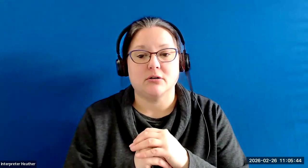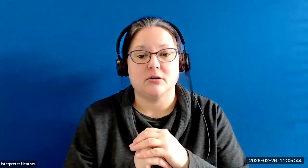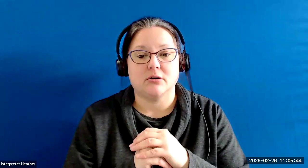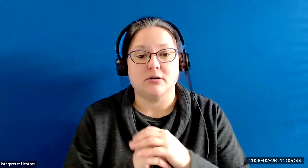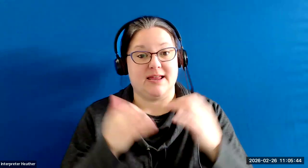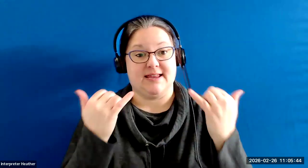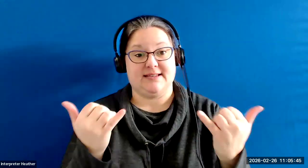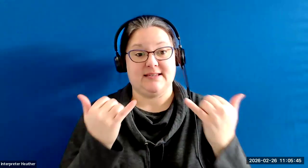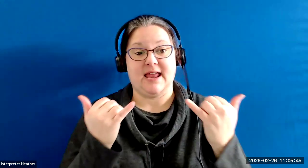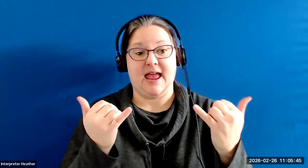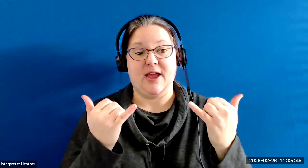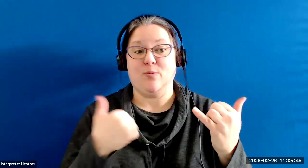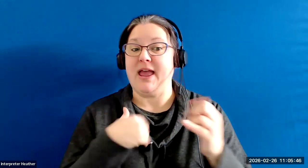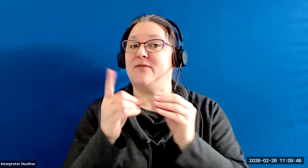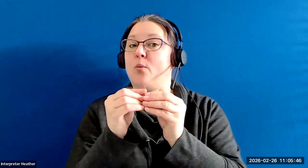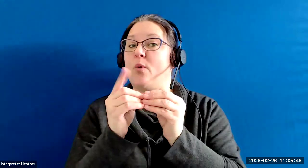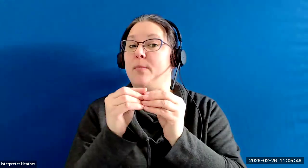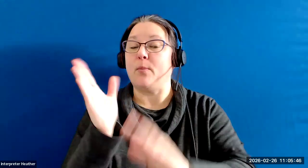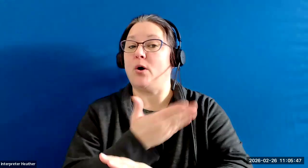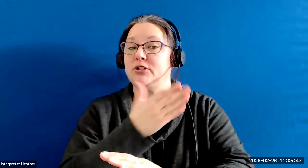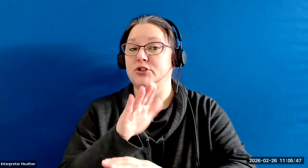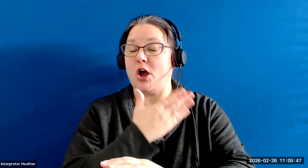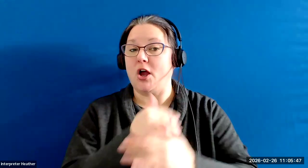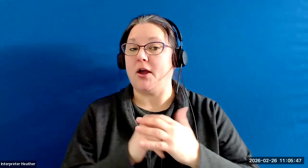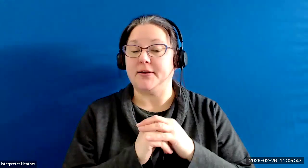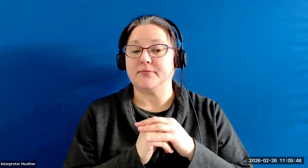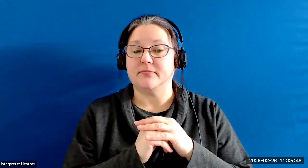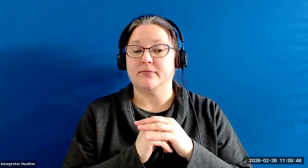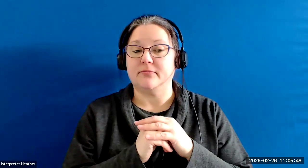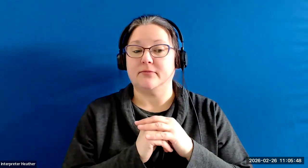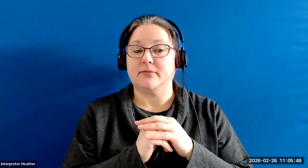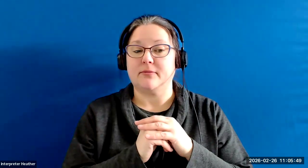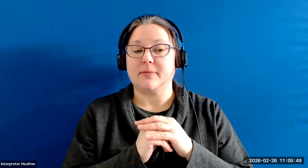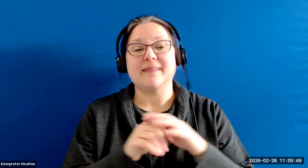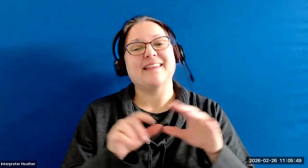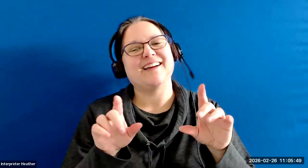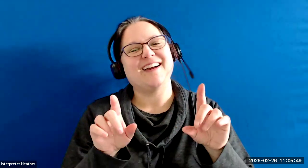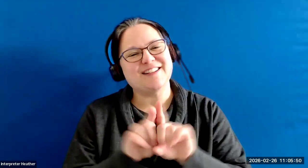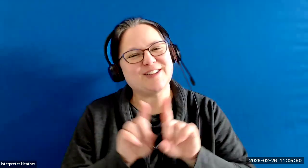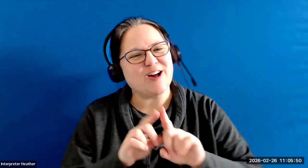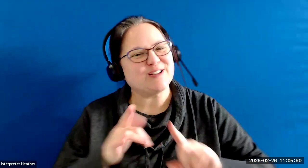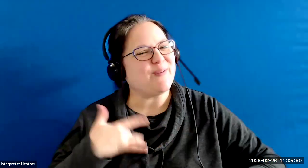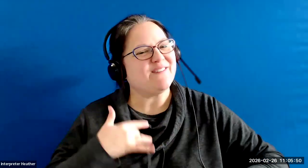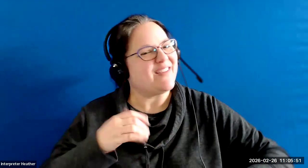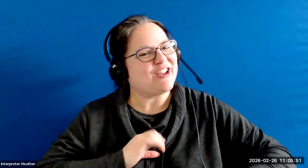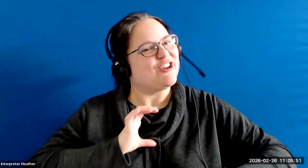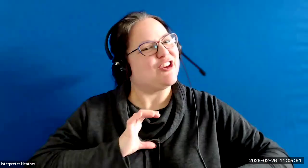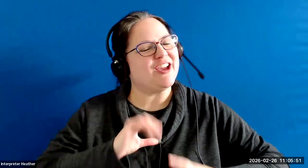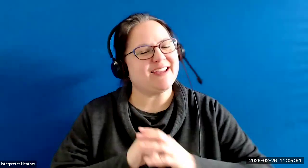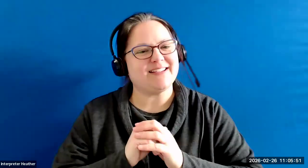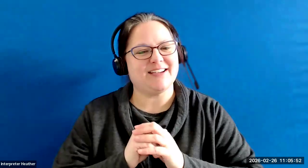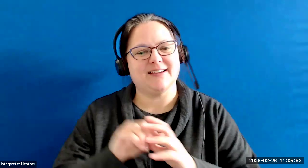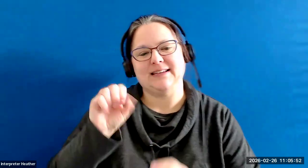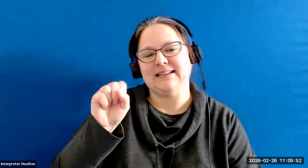And now we have one more song that is also pretty feel good. It's